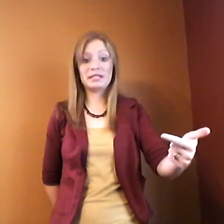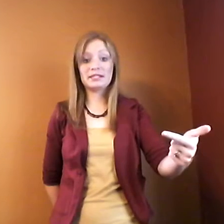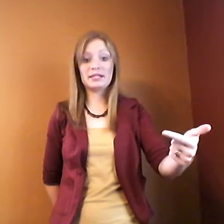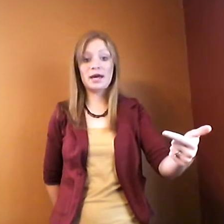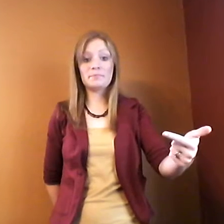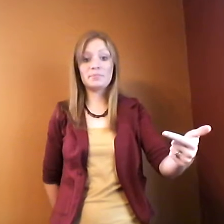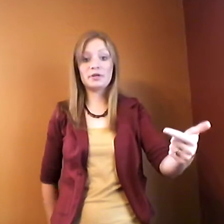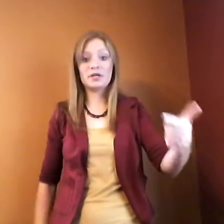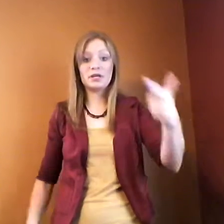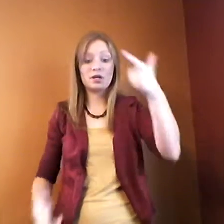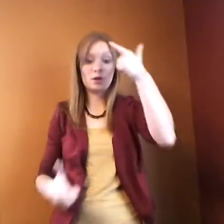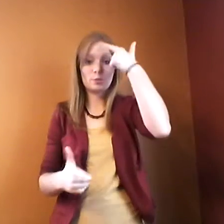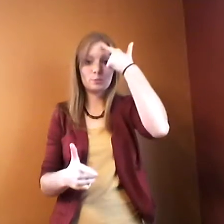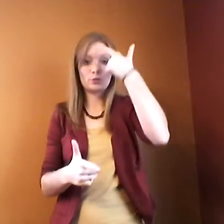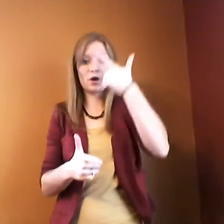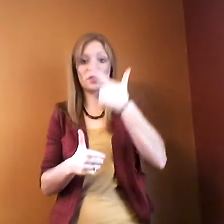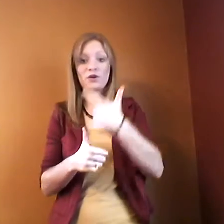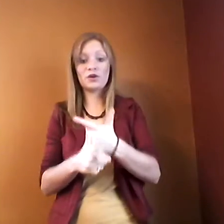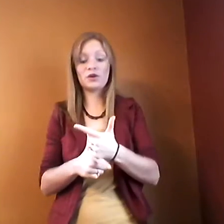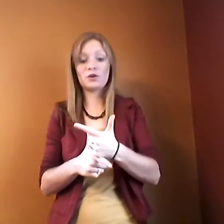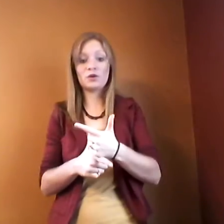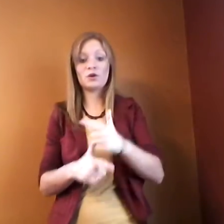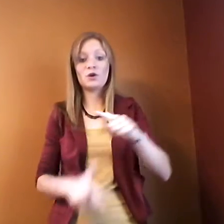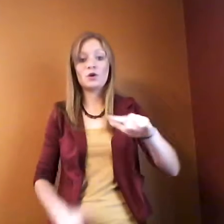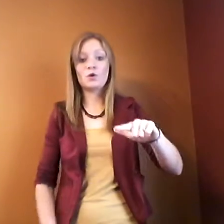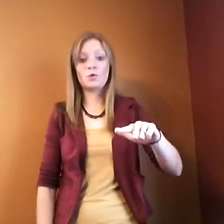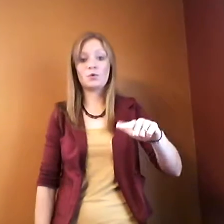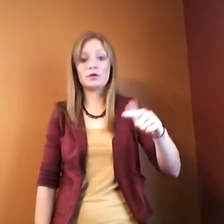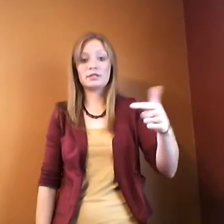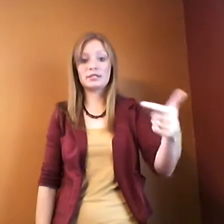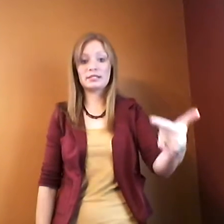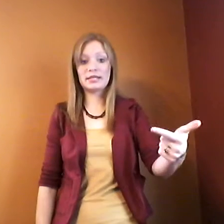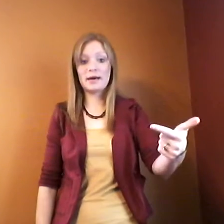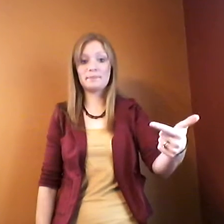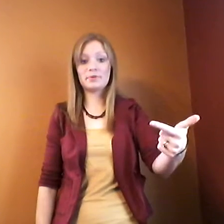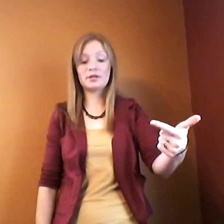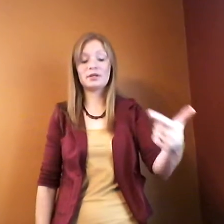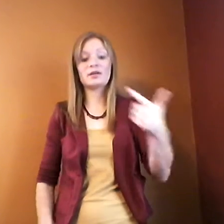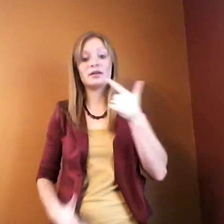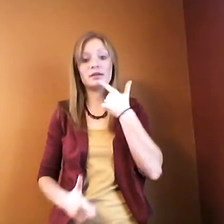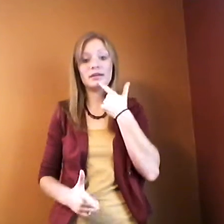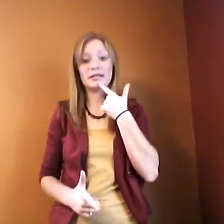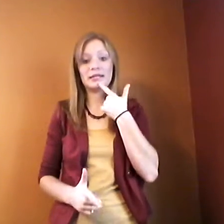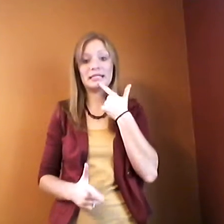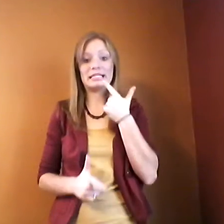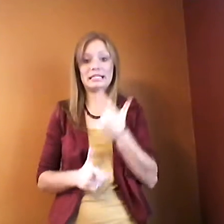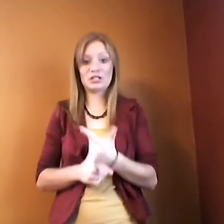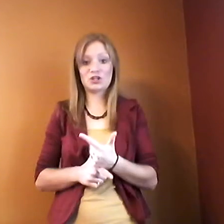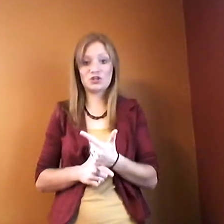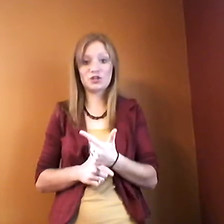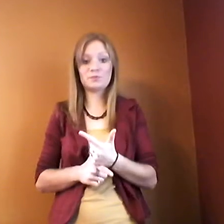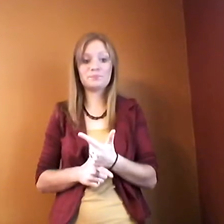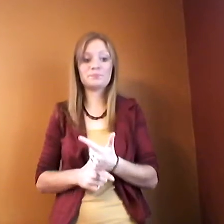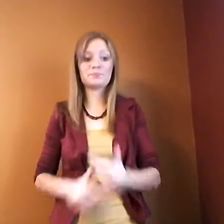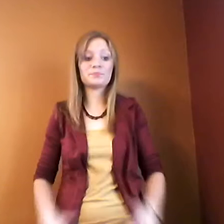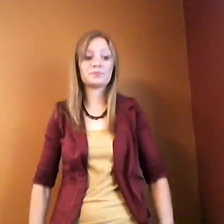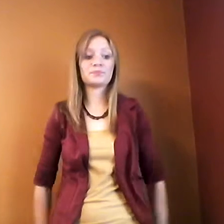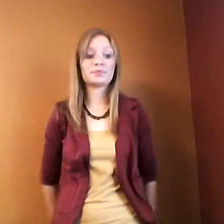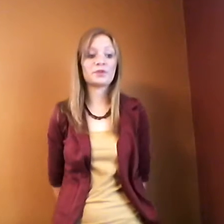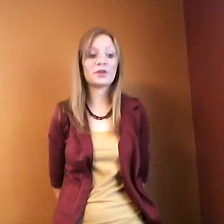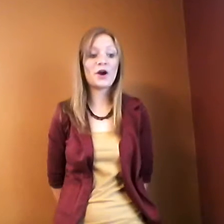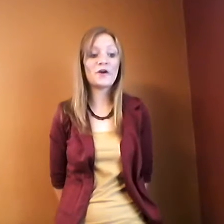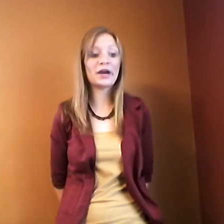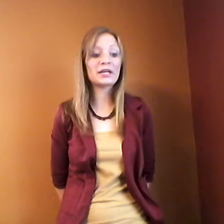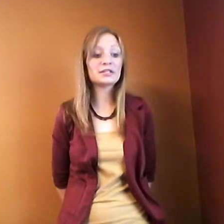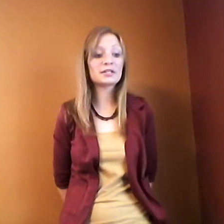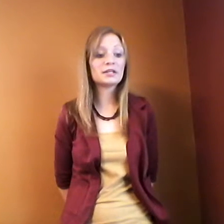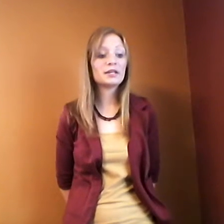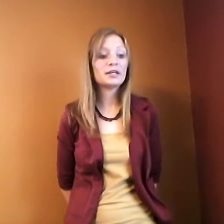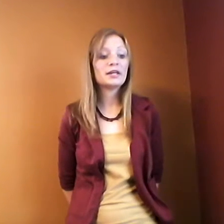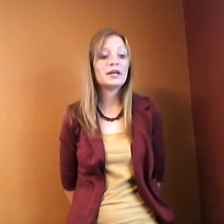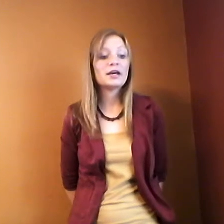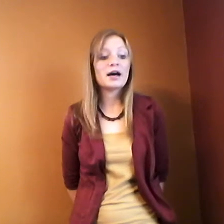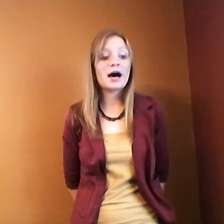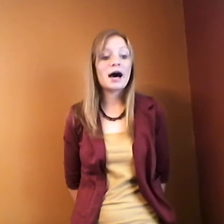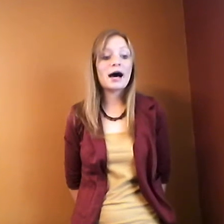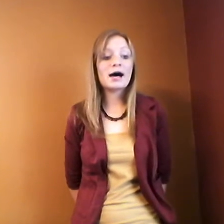step brother or step sister. All right?